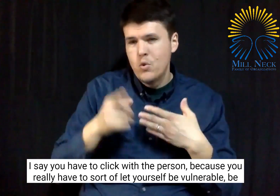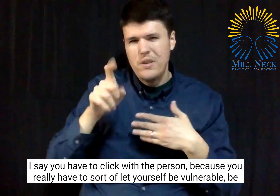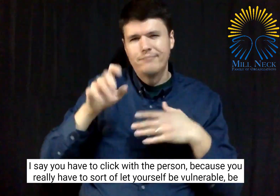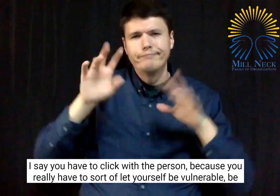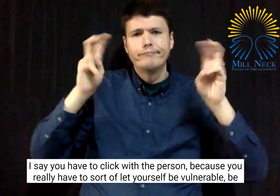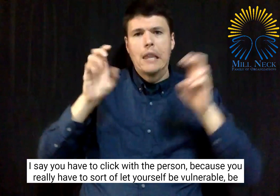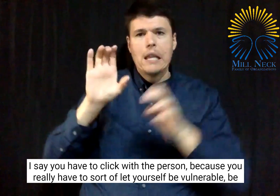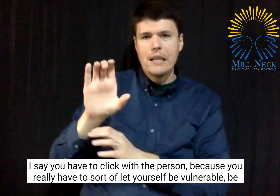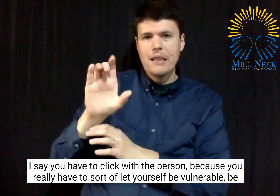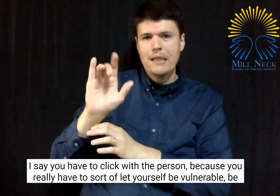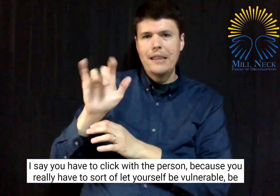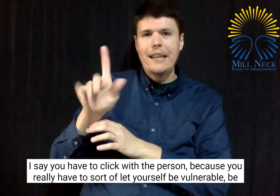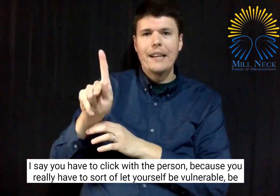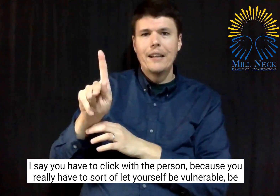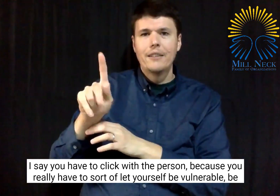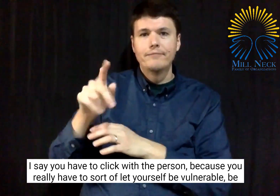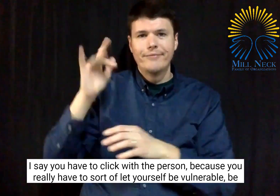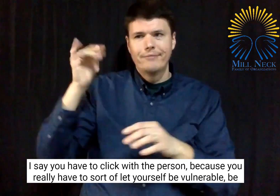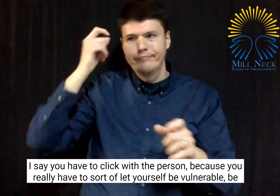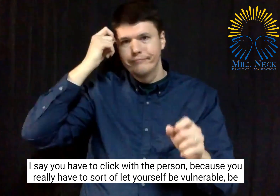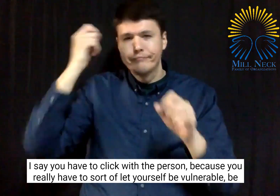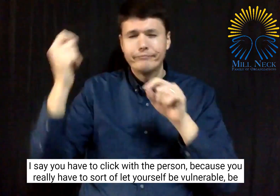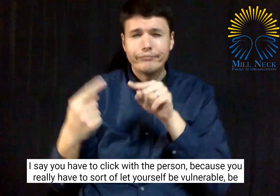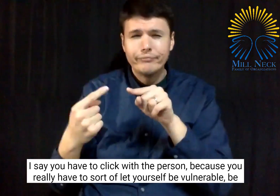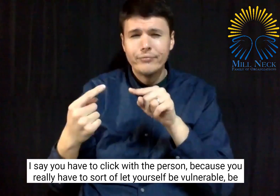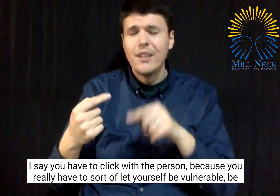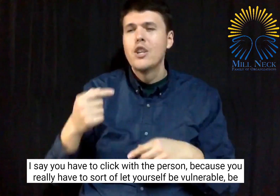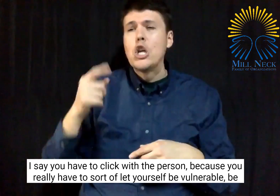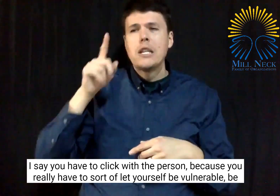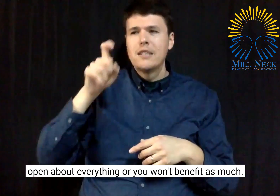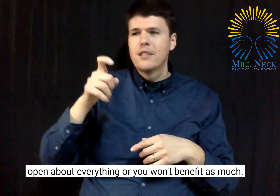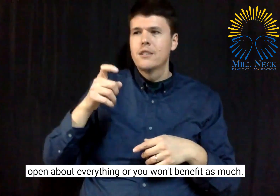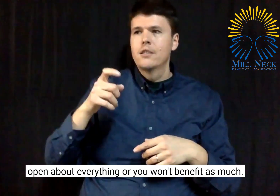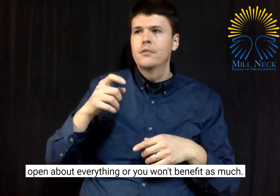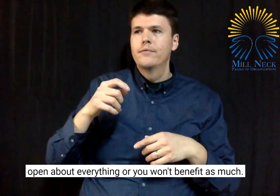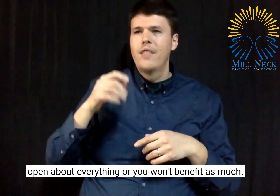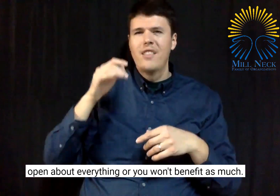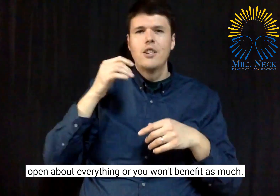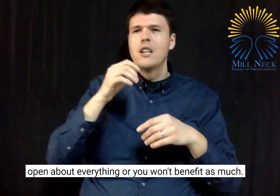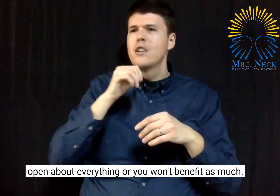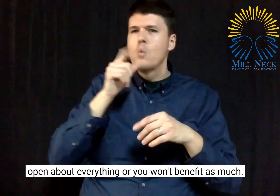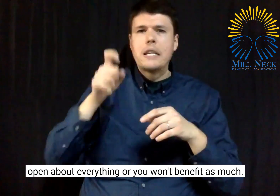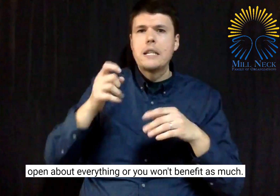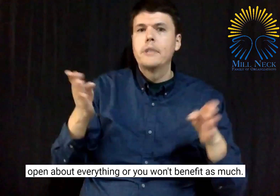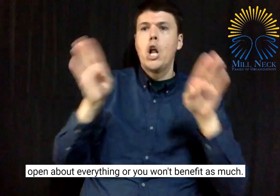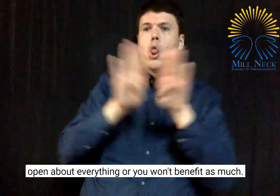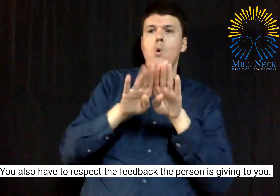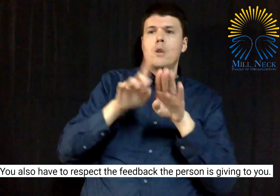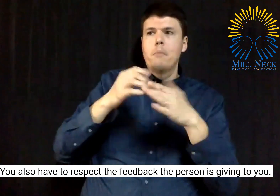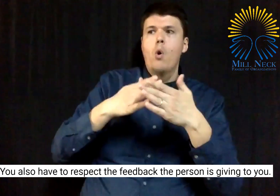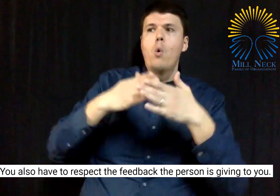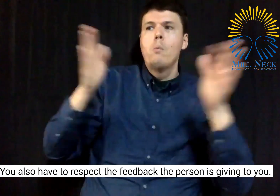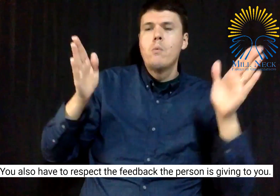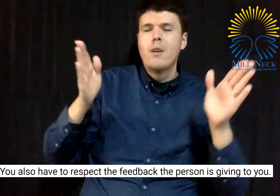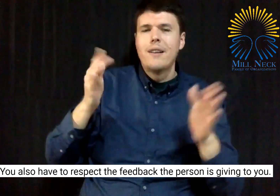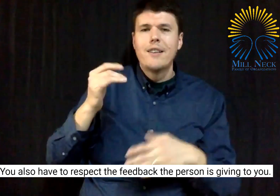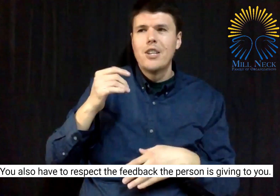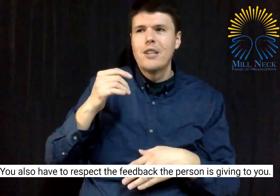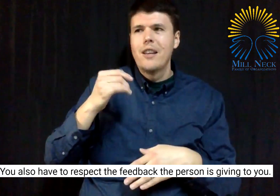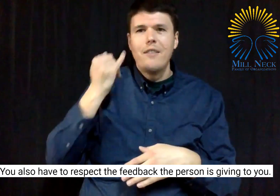person, because you really have to sort of let yourself be vulnerable, be open about everything, or you won't benefit as much. You also have to respect the feedback the